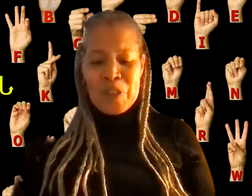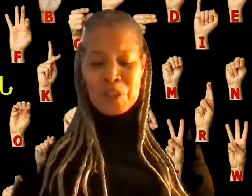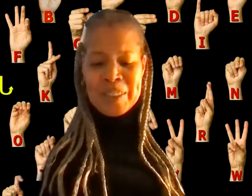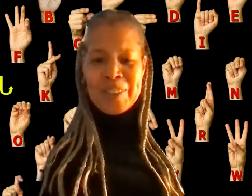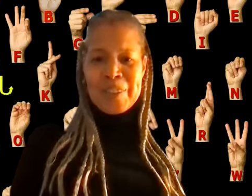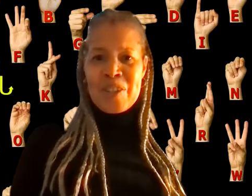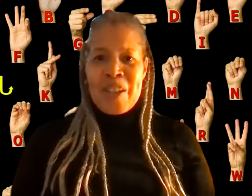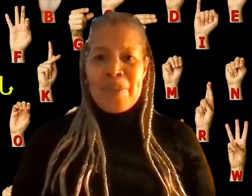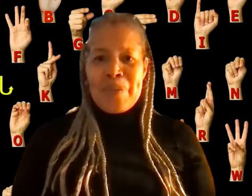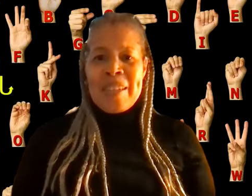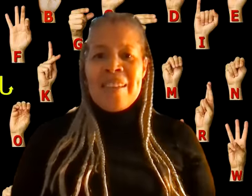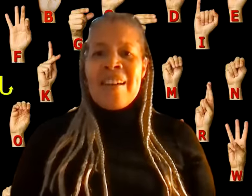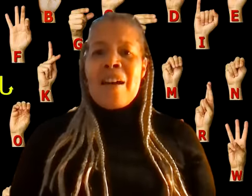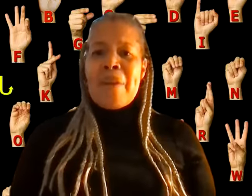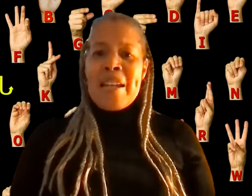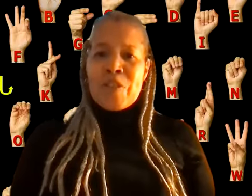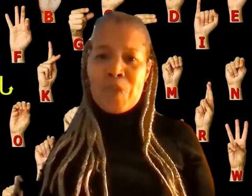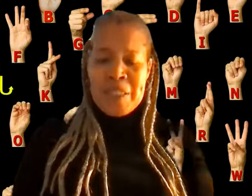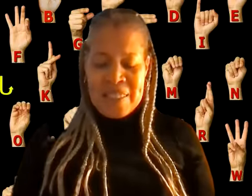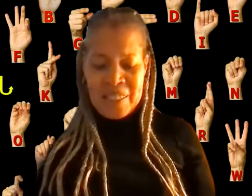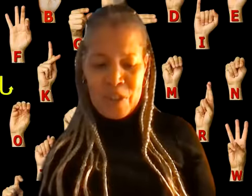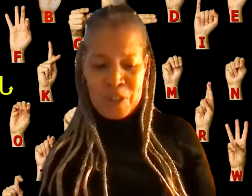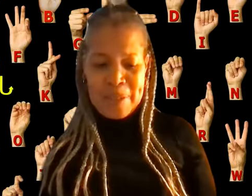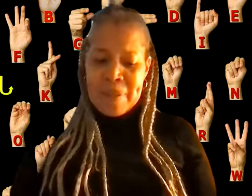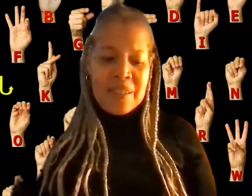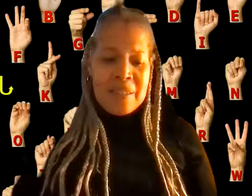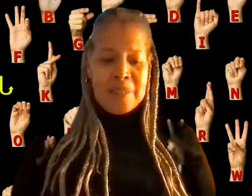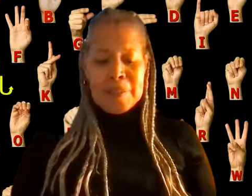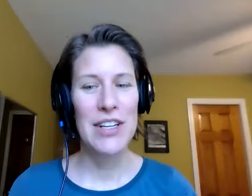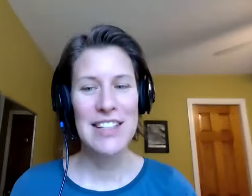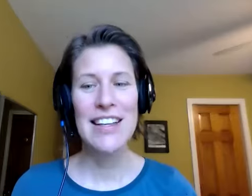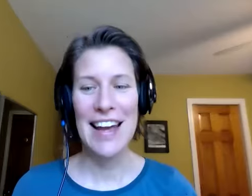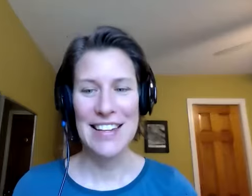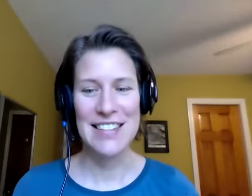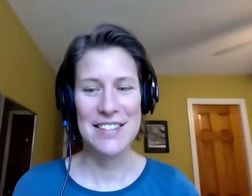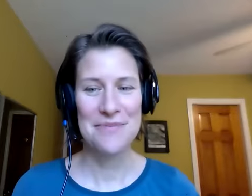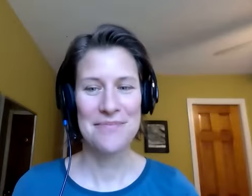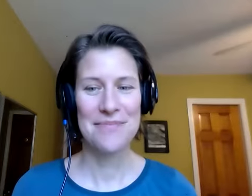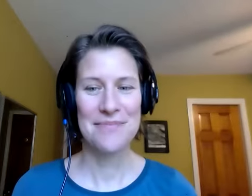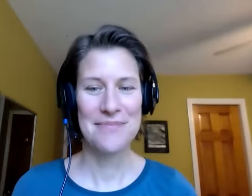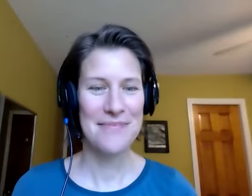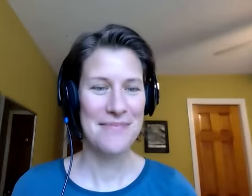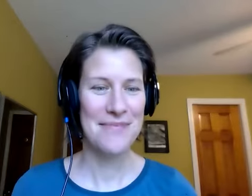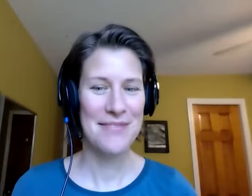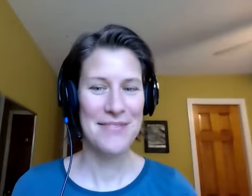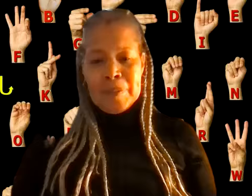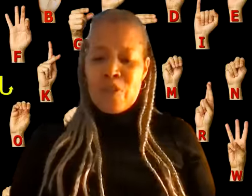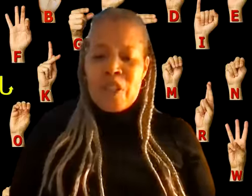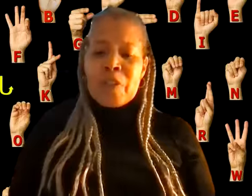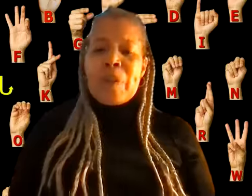for agreeing to do this chat with me. May I ask you, please, to tell us your name? Kristen Hess. Excellent. And may you share a little bit